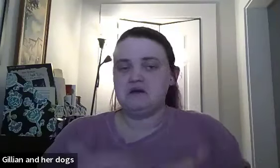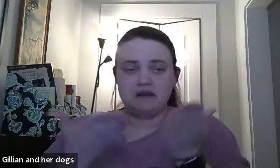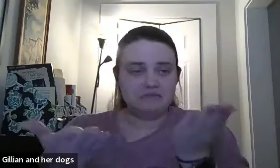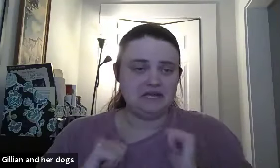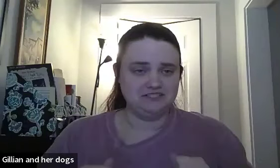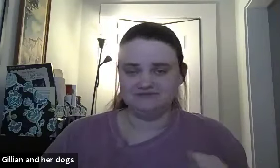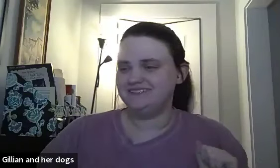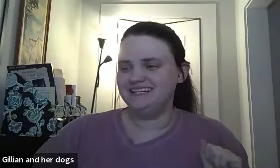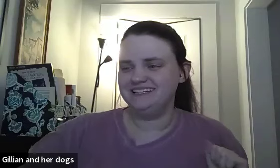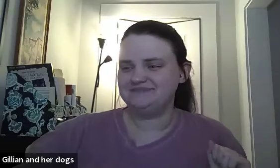my recommendation.